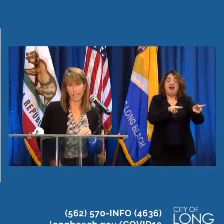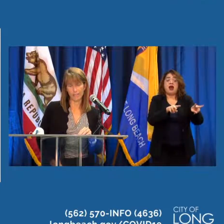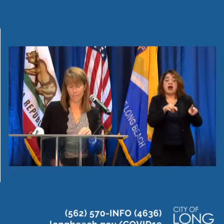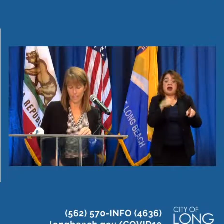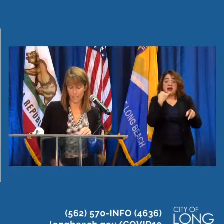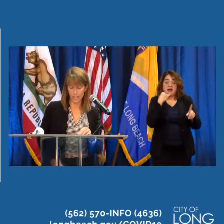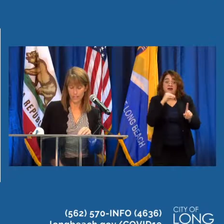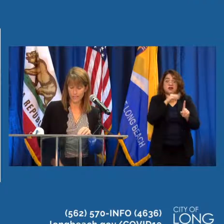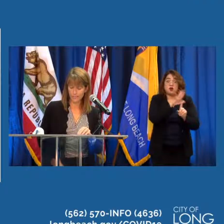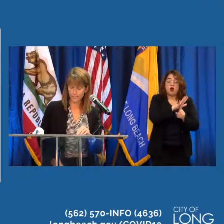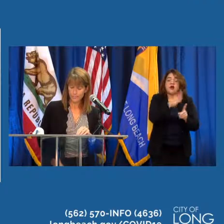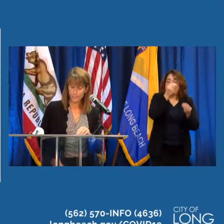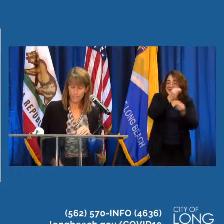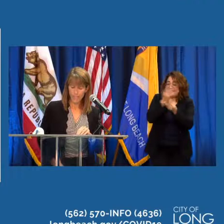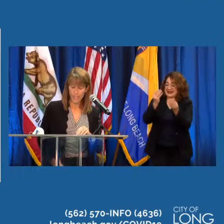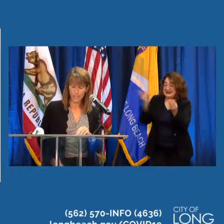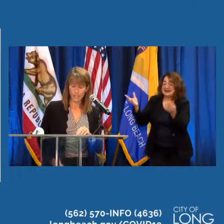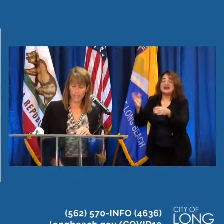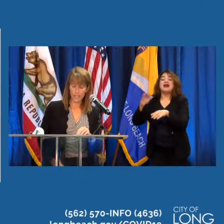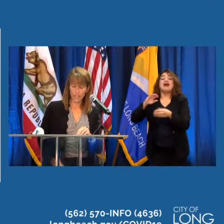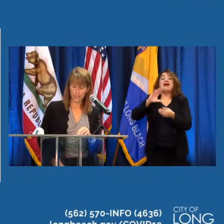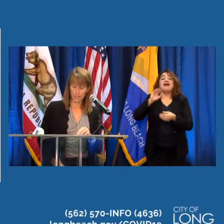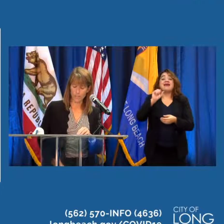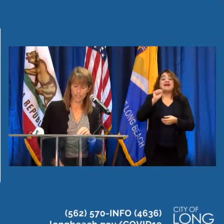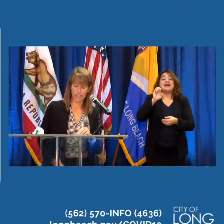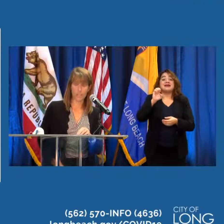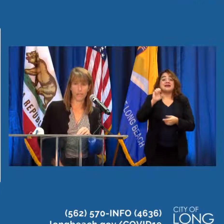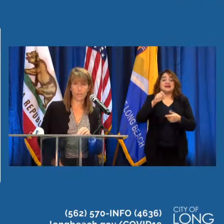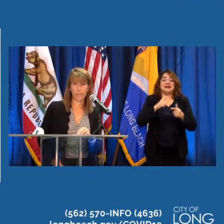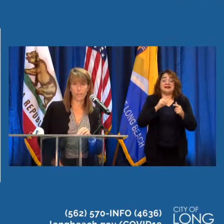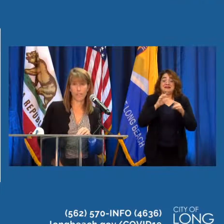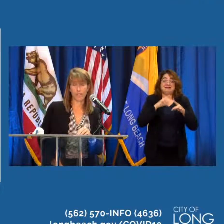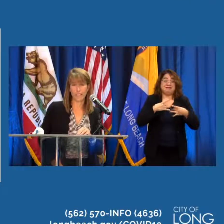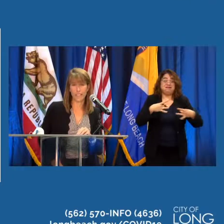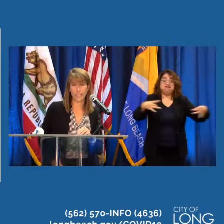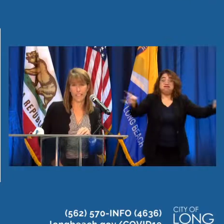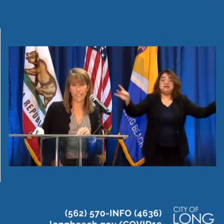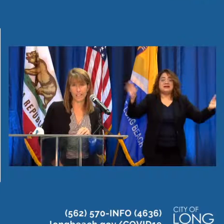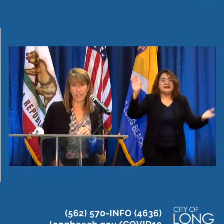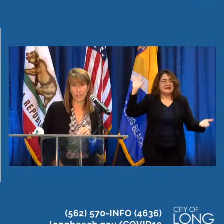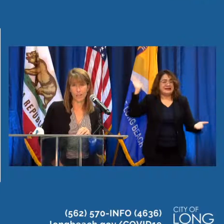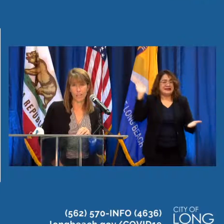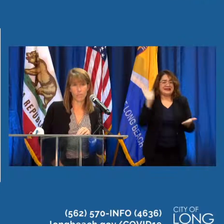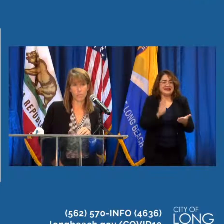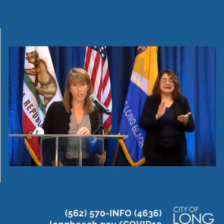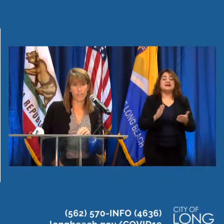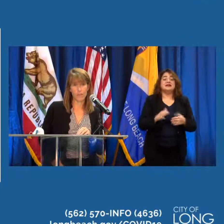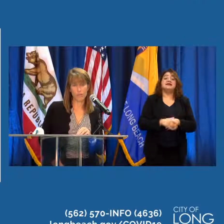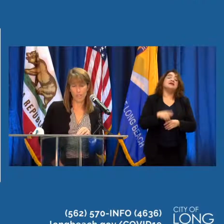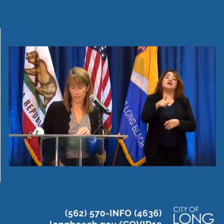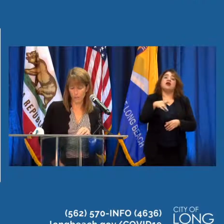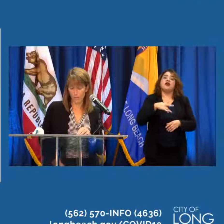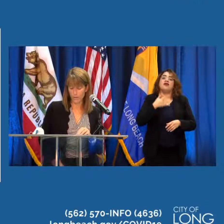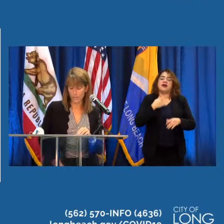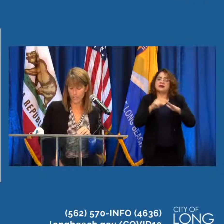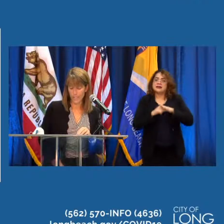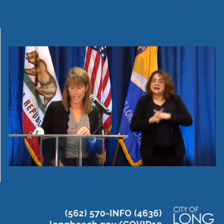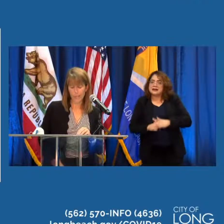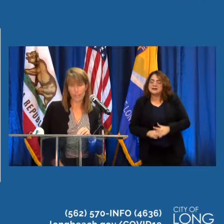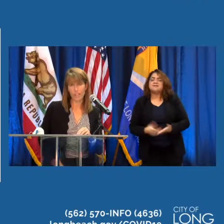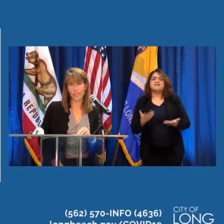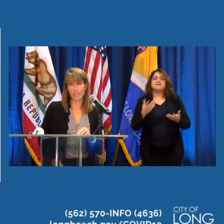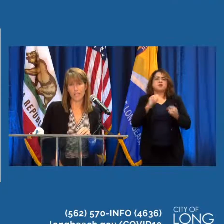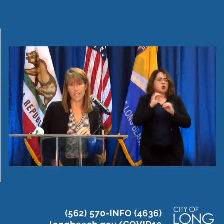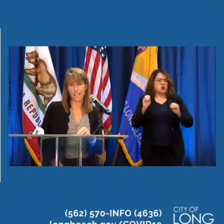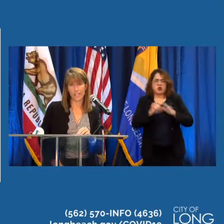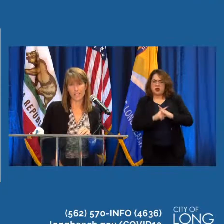slowing the case rates. So if anyone who is experiencing symptoms of COVID-19 or you believe you have been exposed,